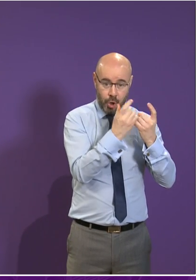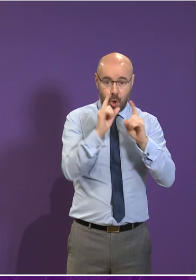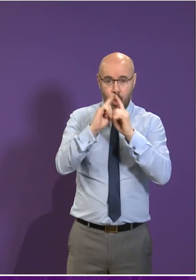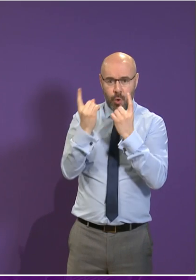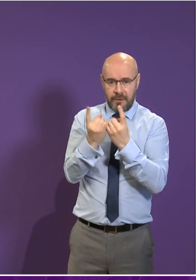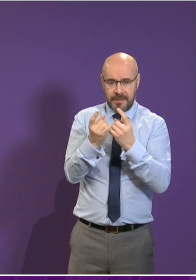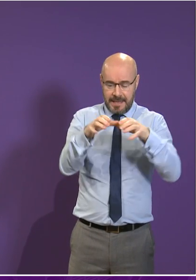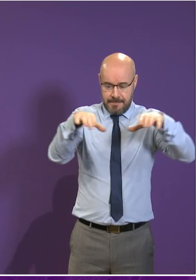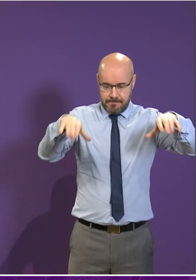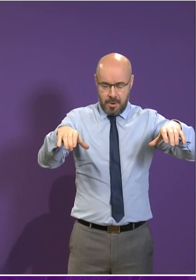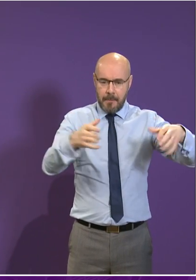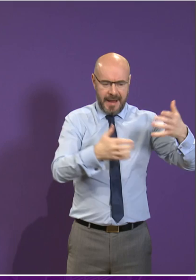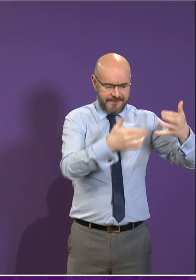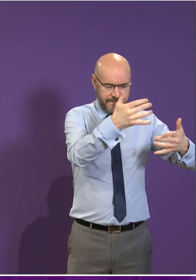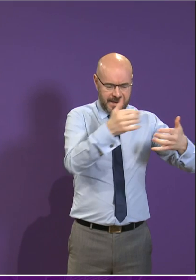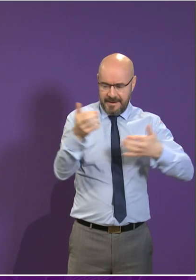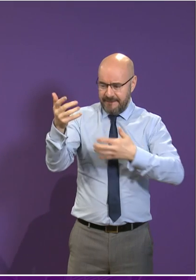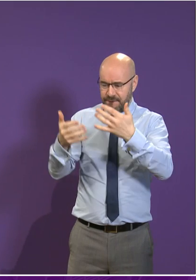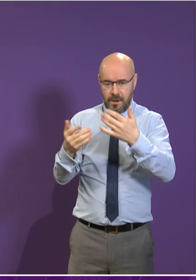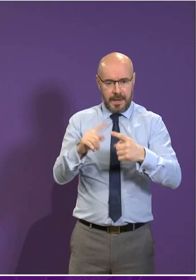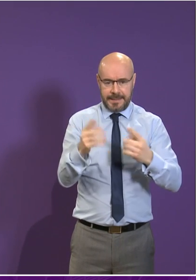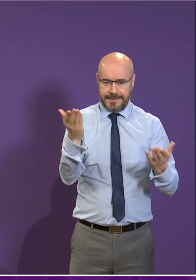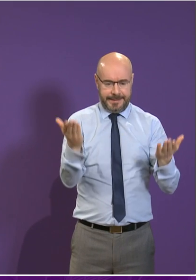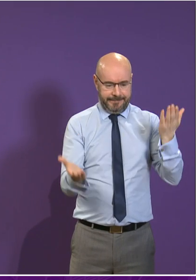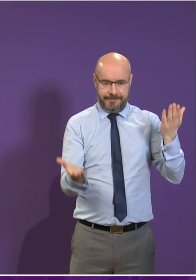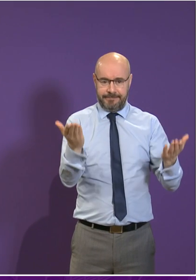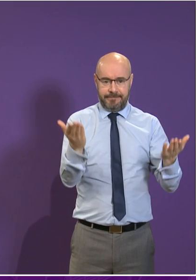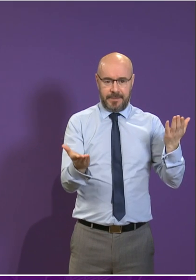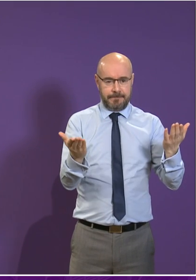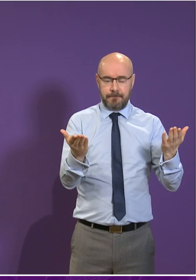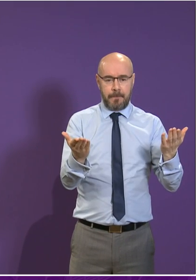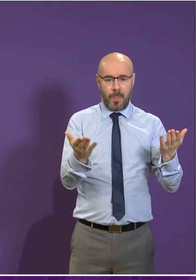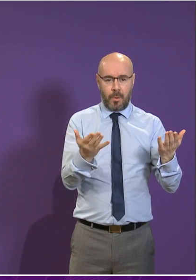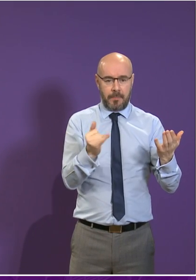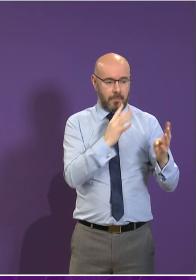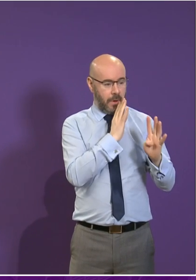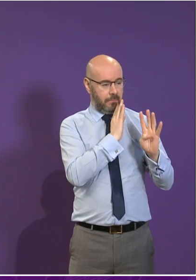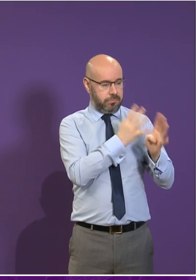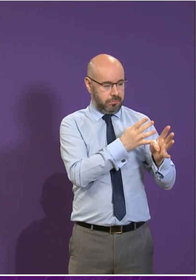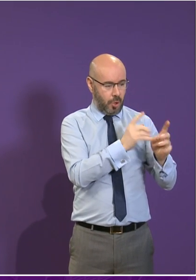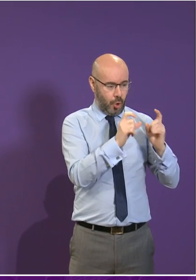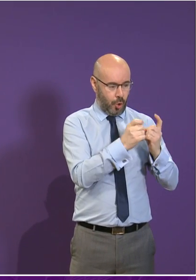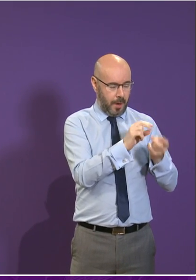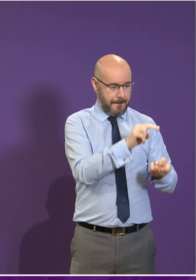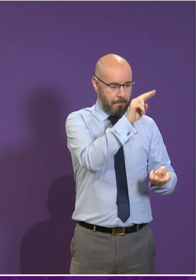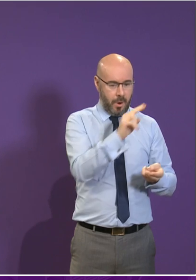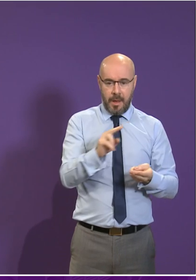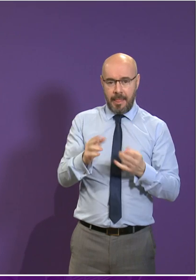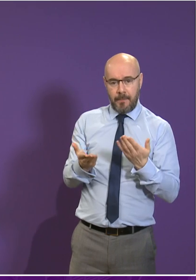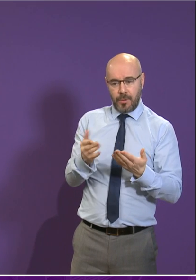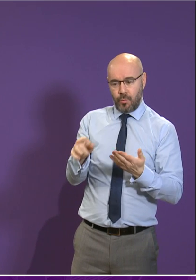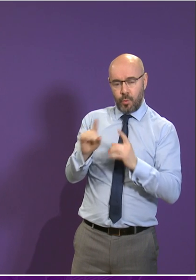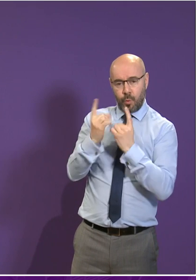different in the two sectors. So I think, you know, some of the, it's just about displacement in that a lot of people